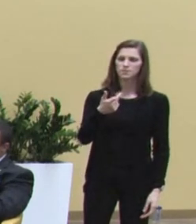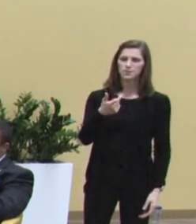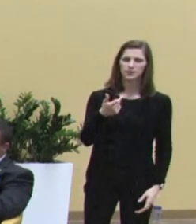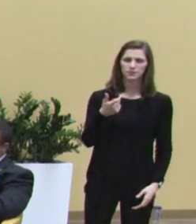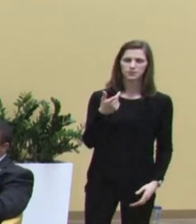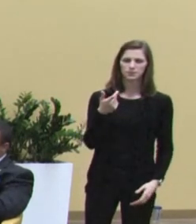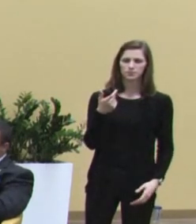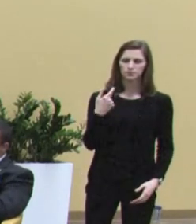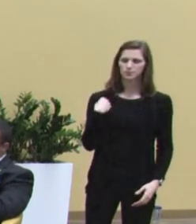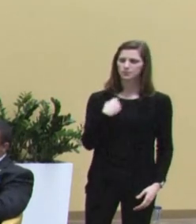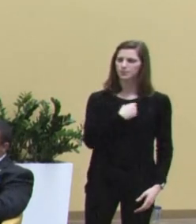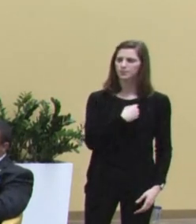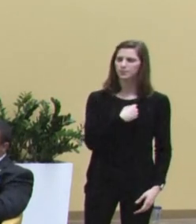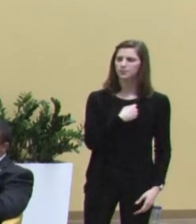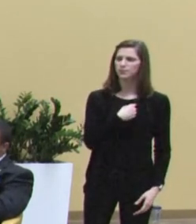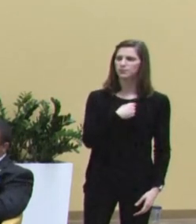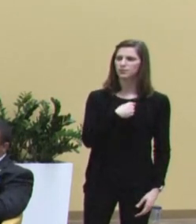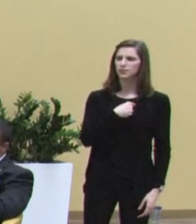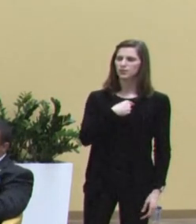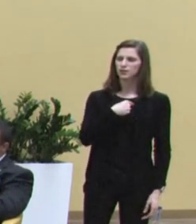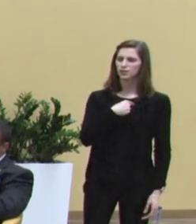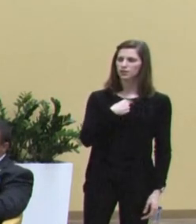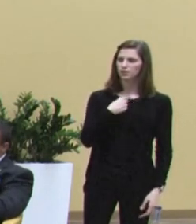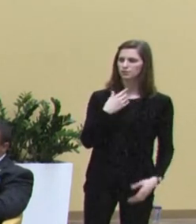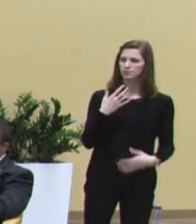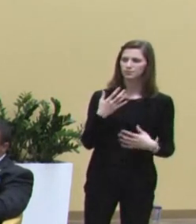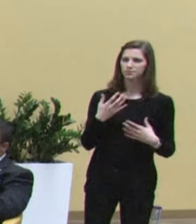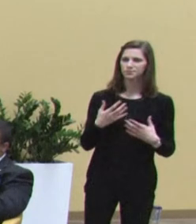as we have,